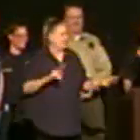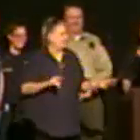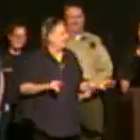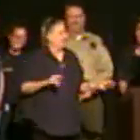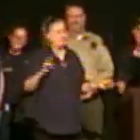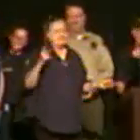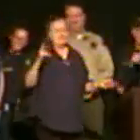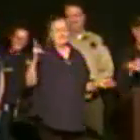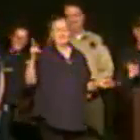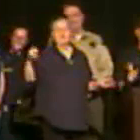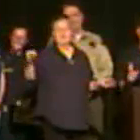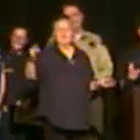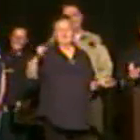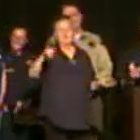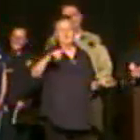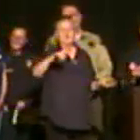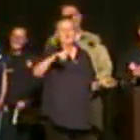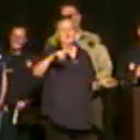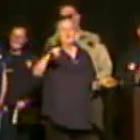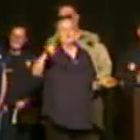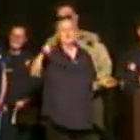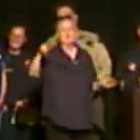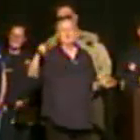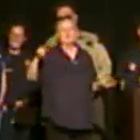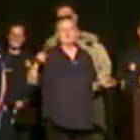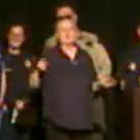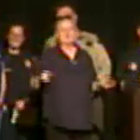Second question in this area.